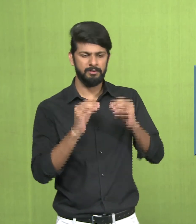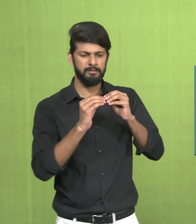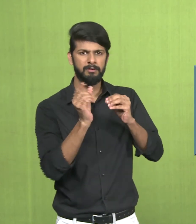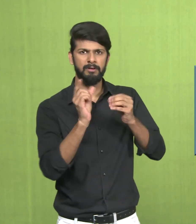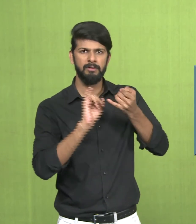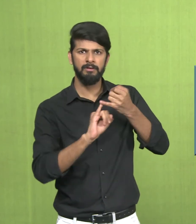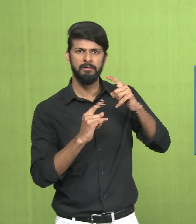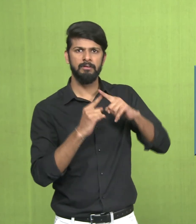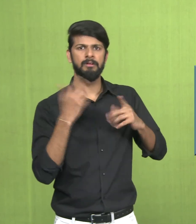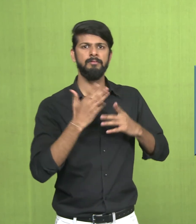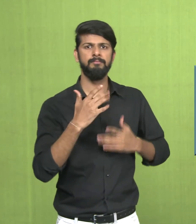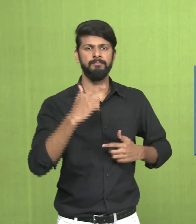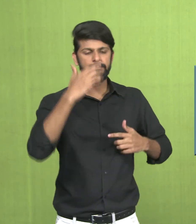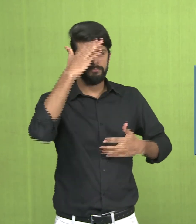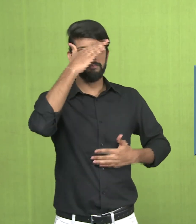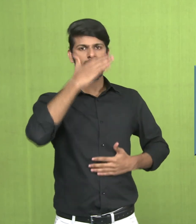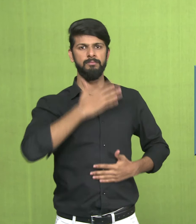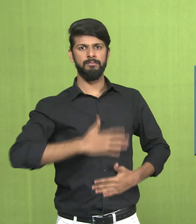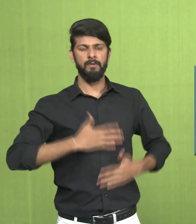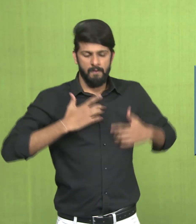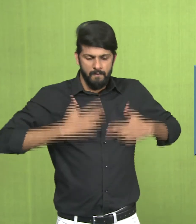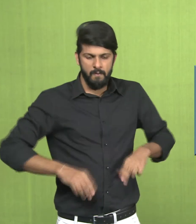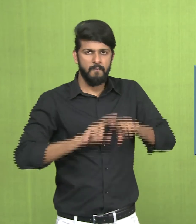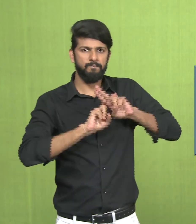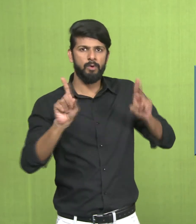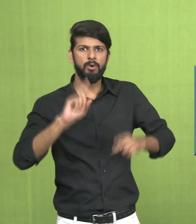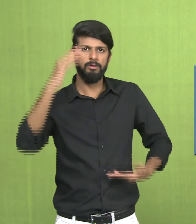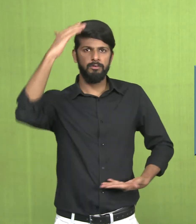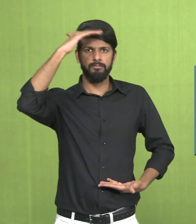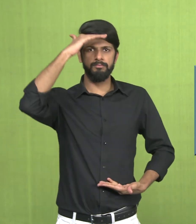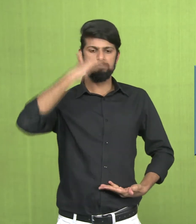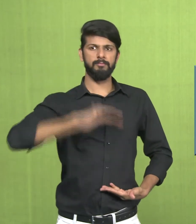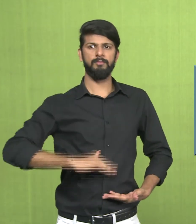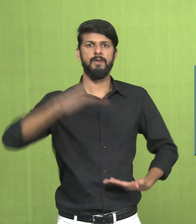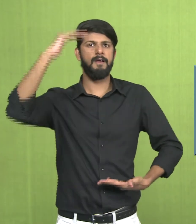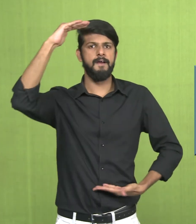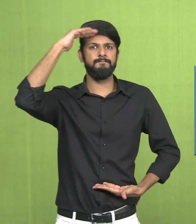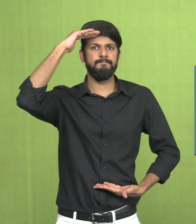The next word is bust. Bust is that part of the human body which is above the waist.